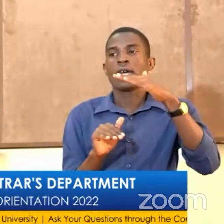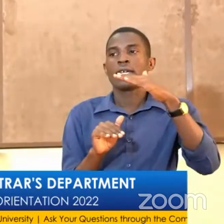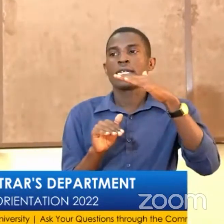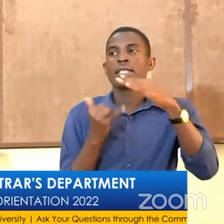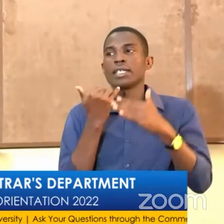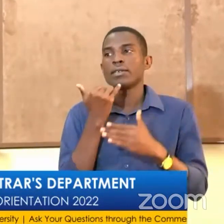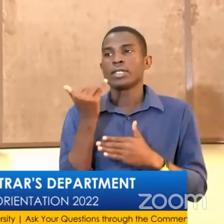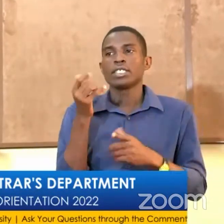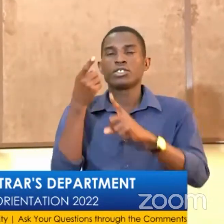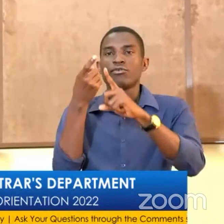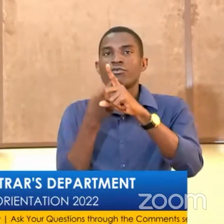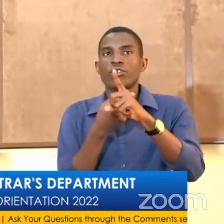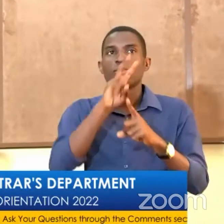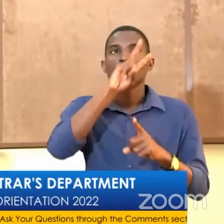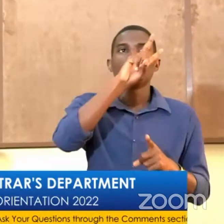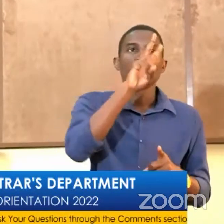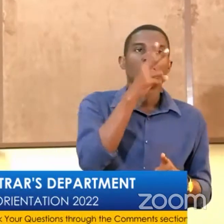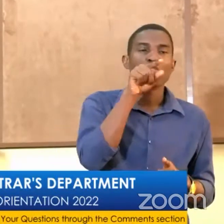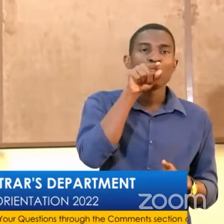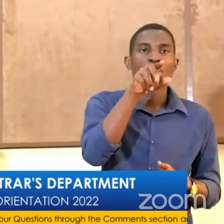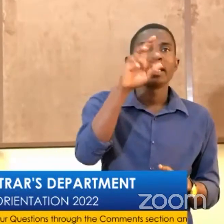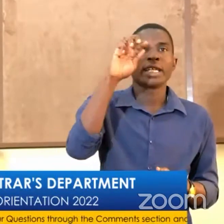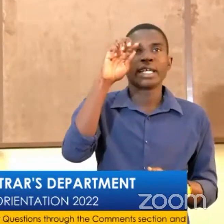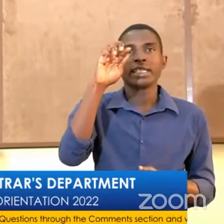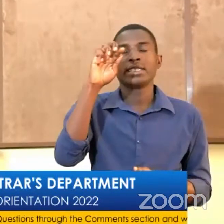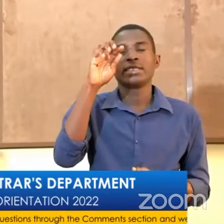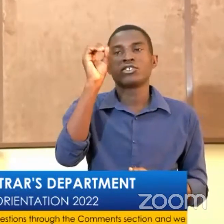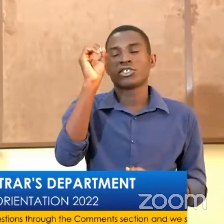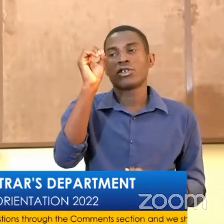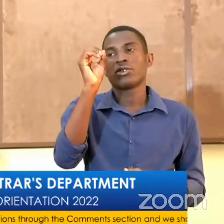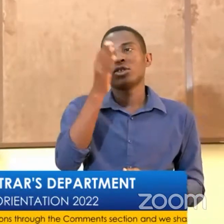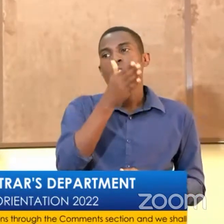is from 2.80 to